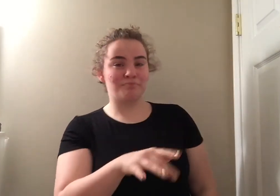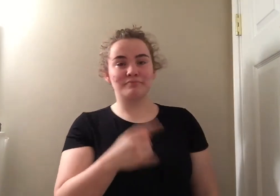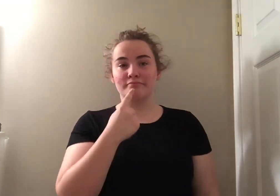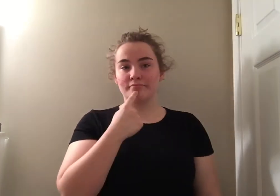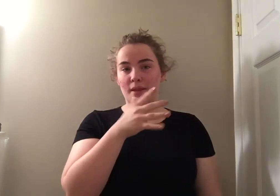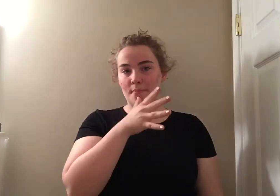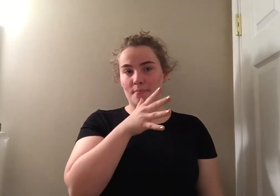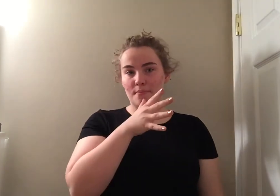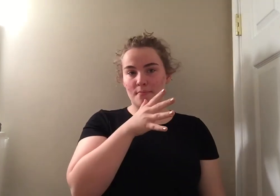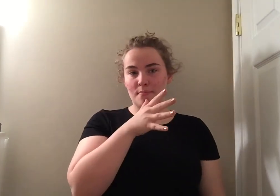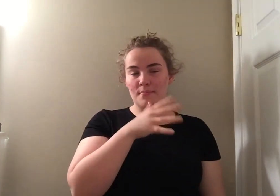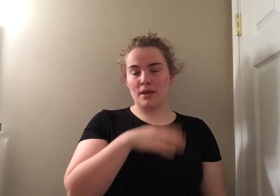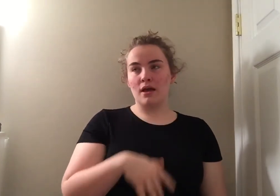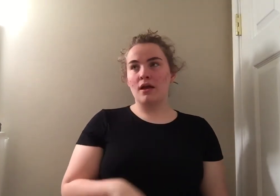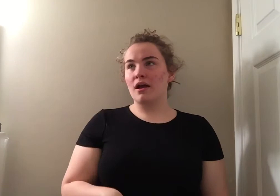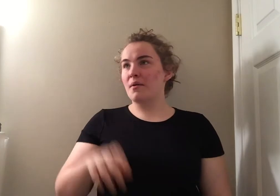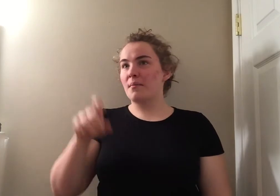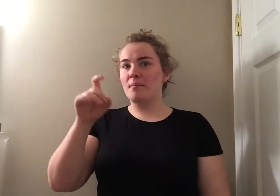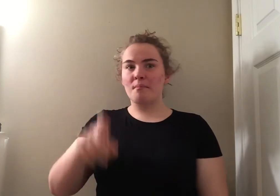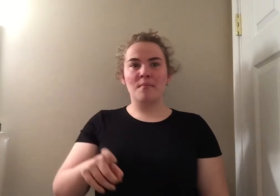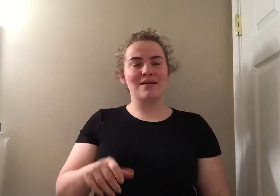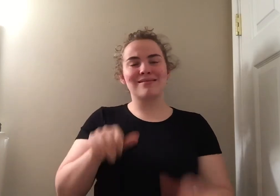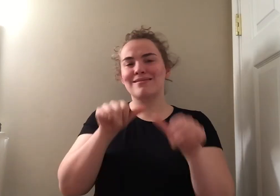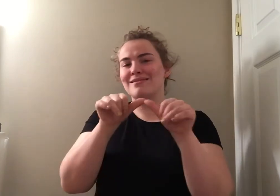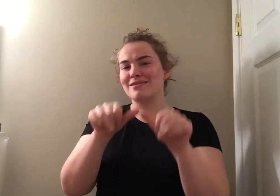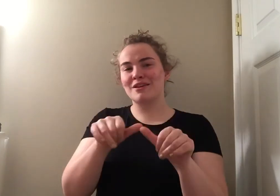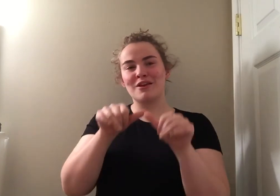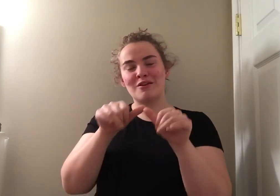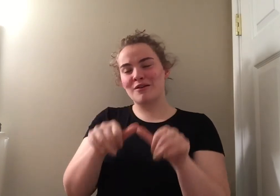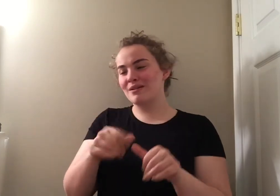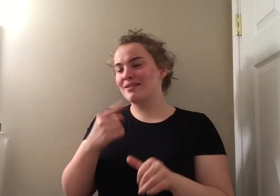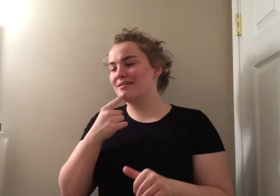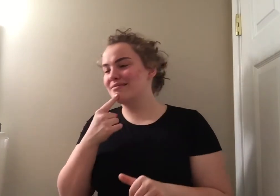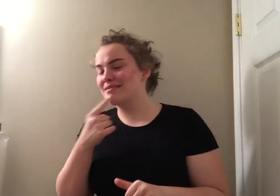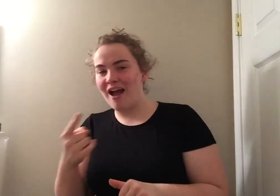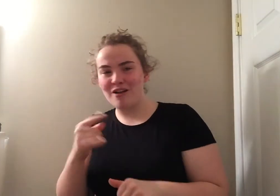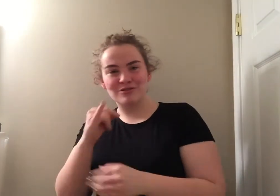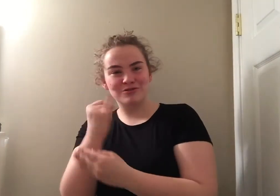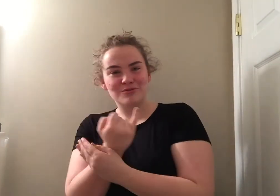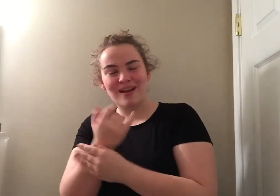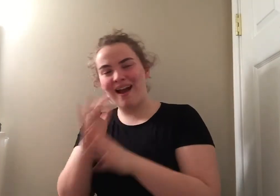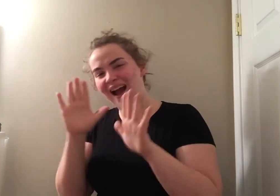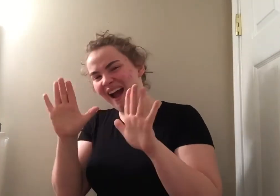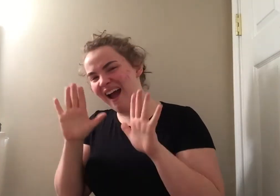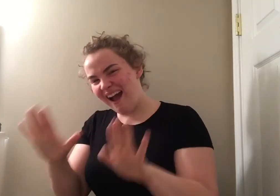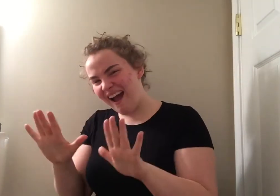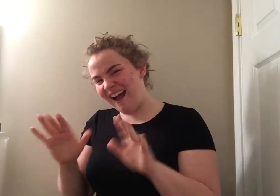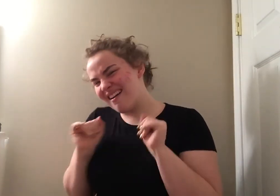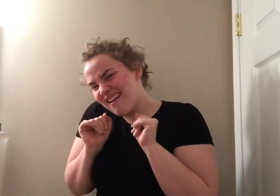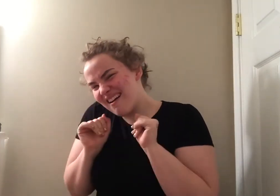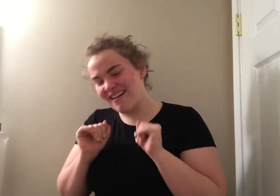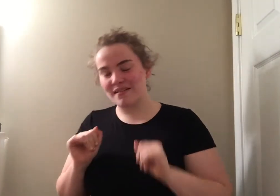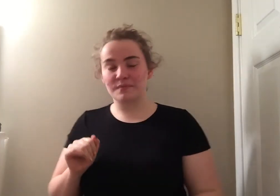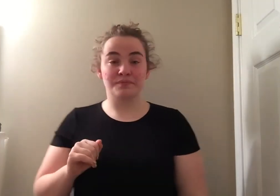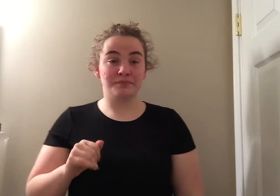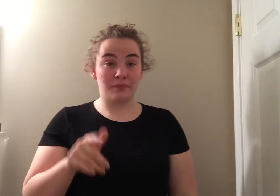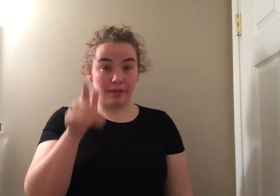beautiful he is and how much we love him. When no one was looking, Lily had her own idea. This is